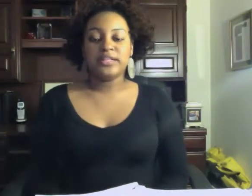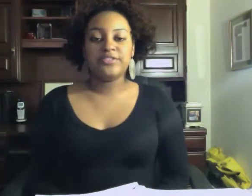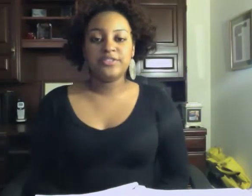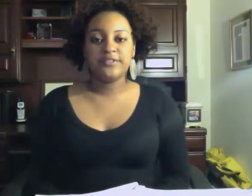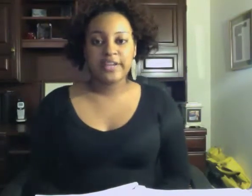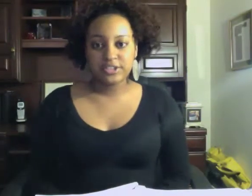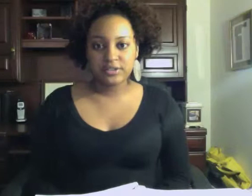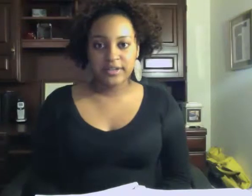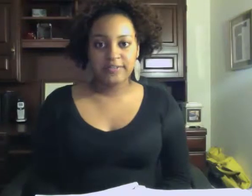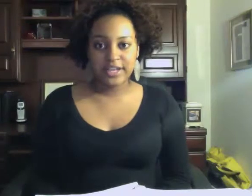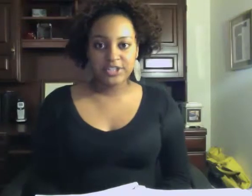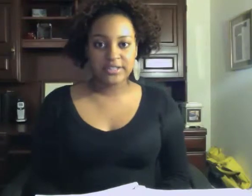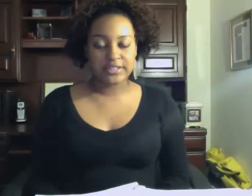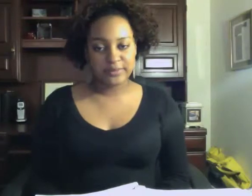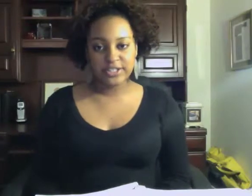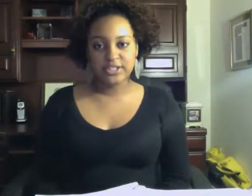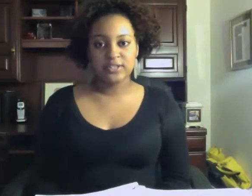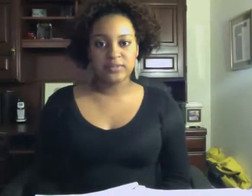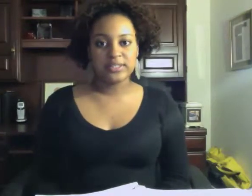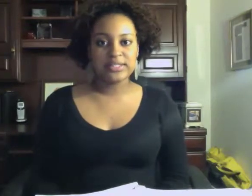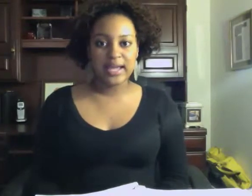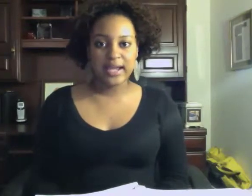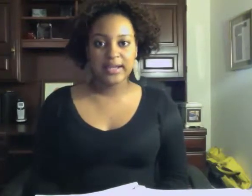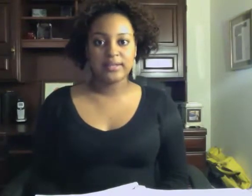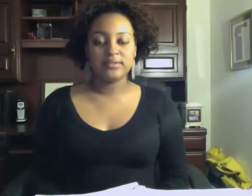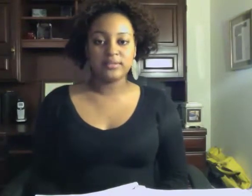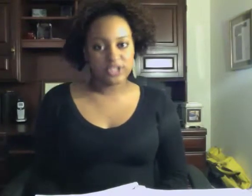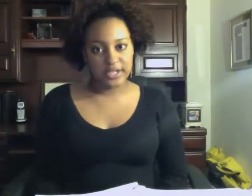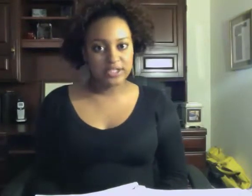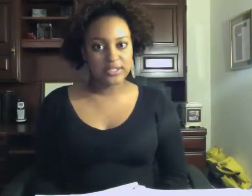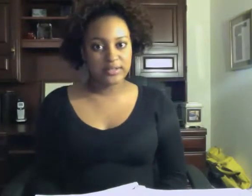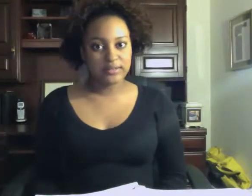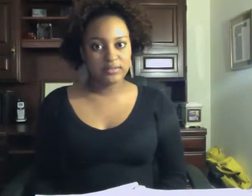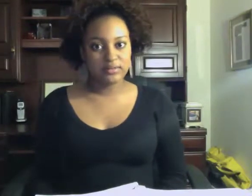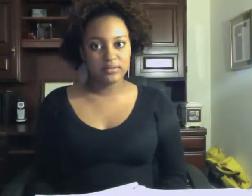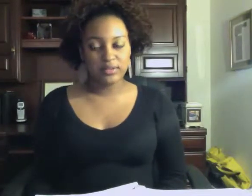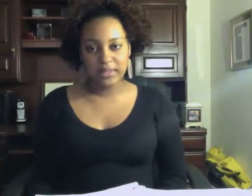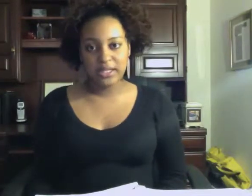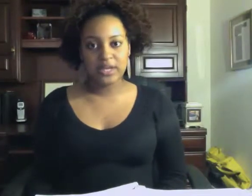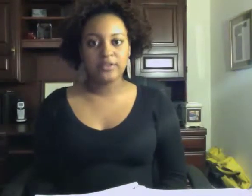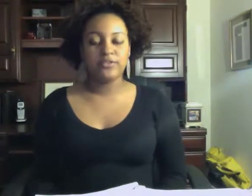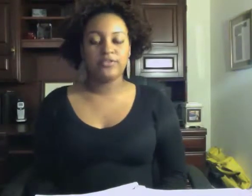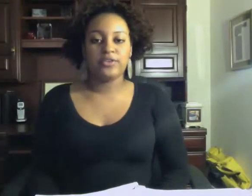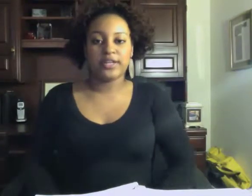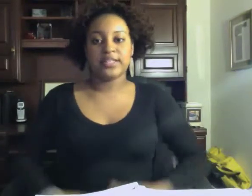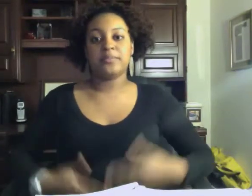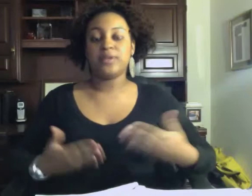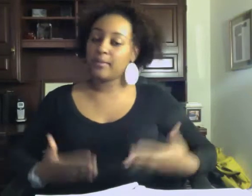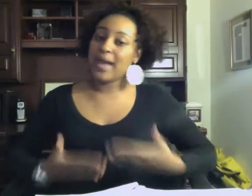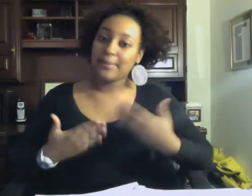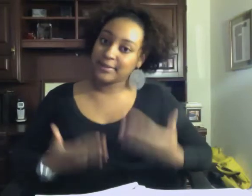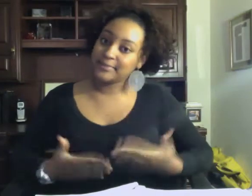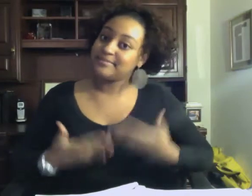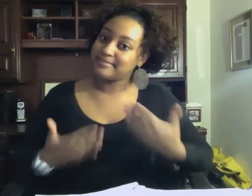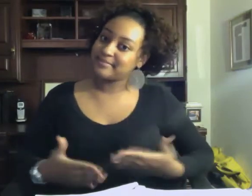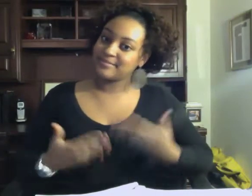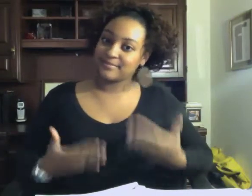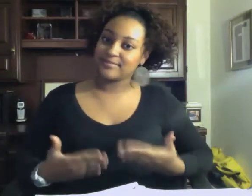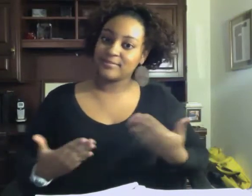Different facial expressions with the sign changes the meaning of it. For example, I'm happy,